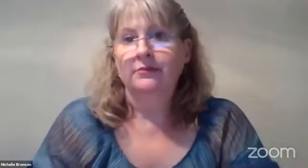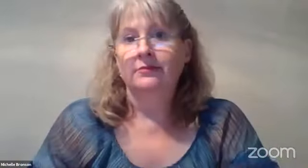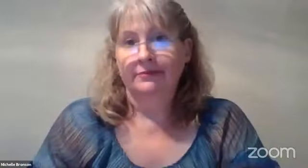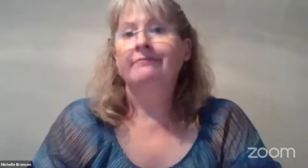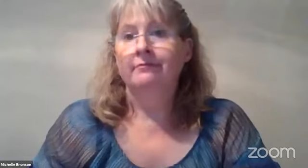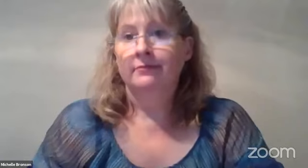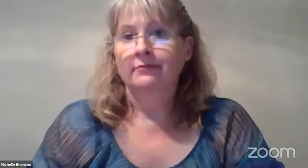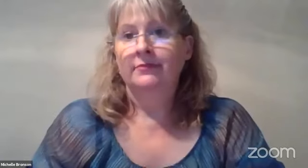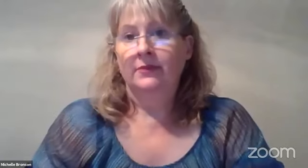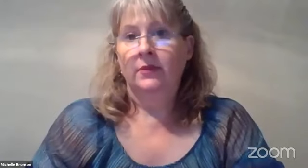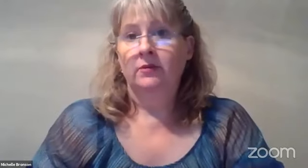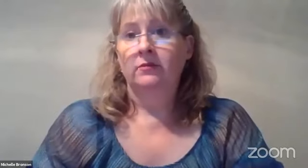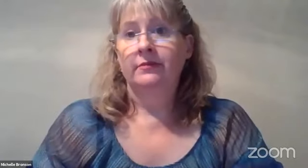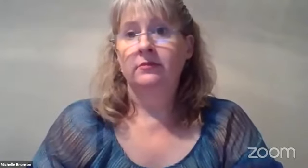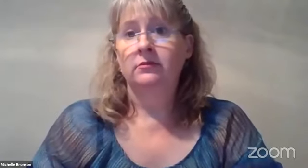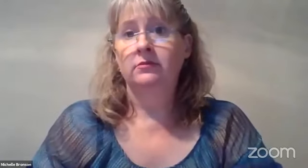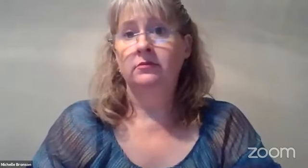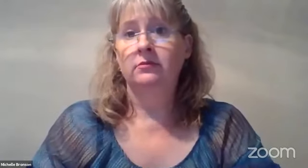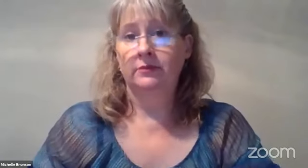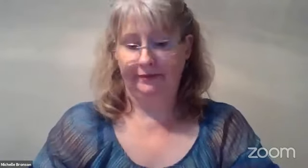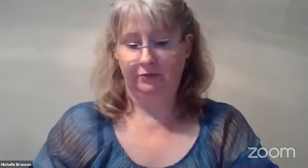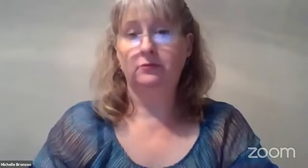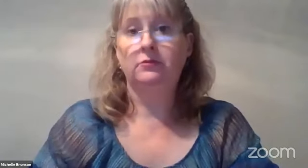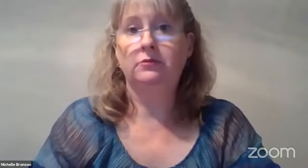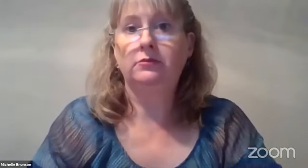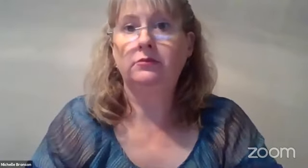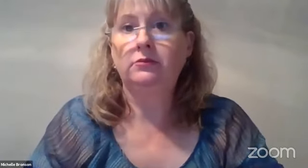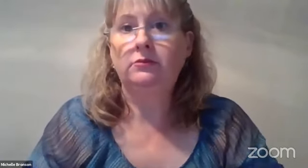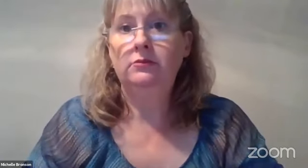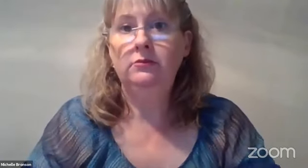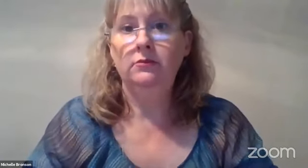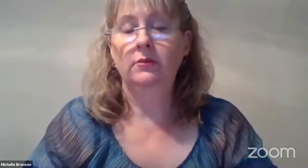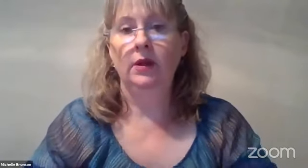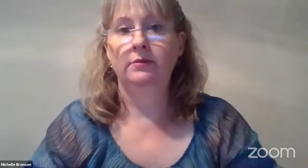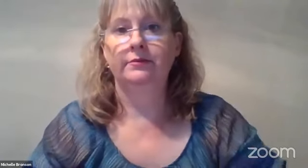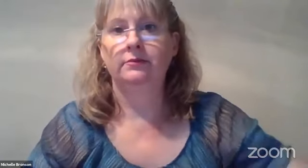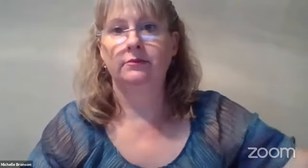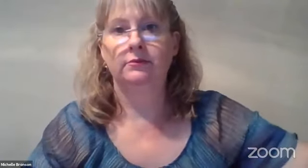canopies or something like that.